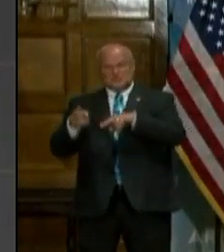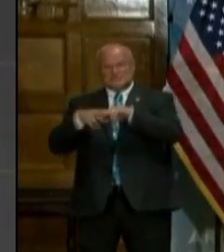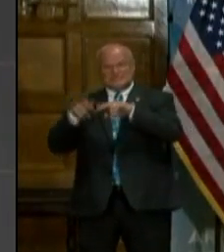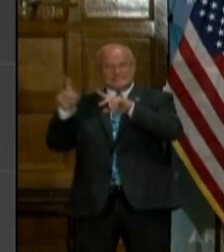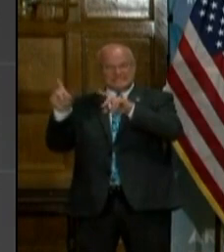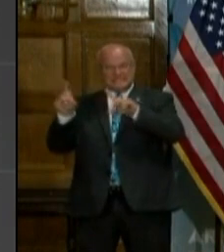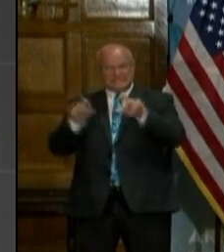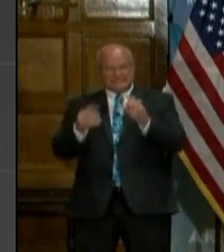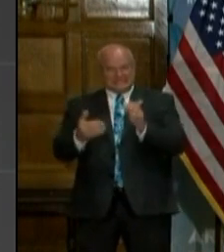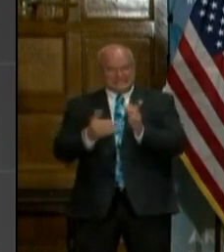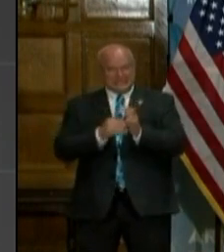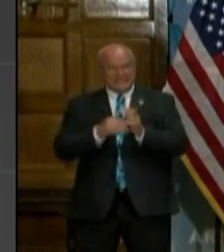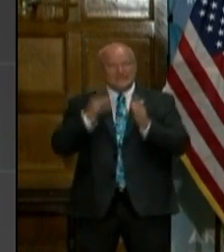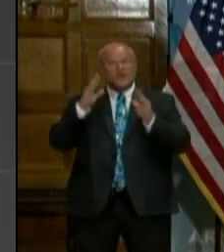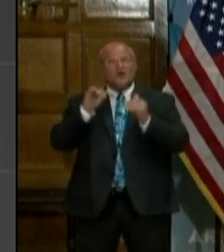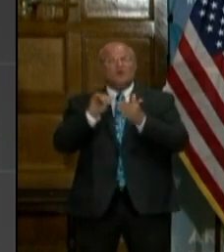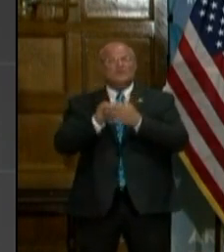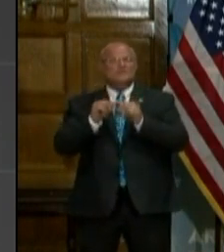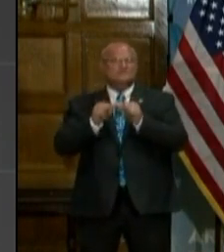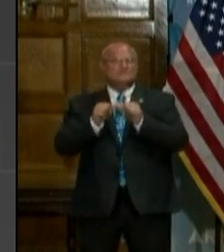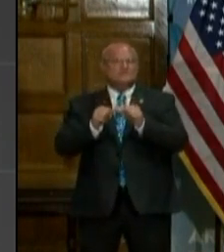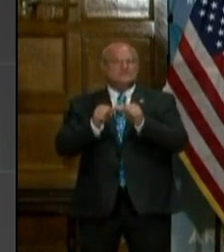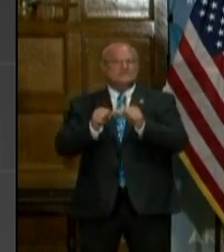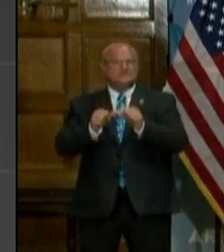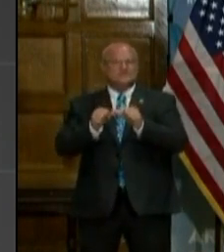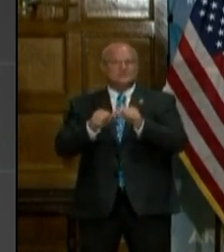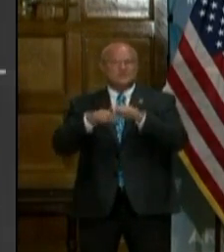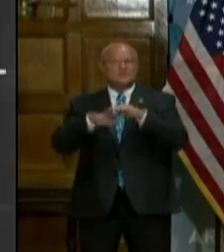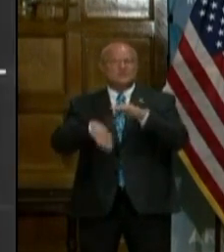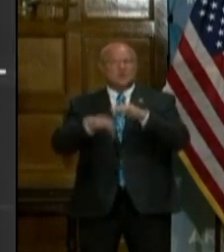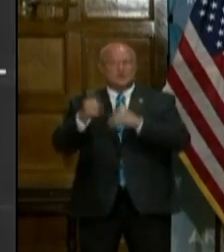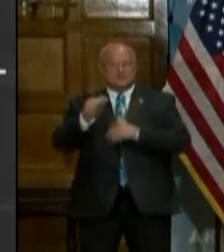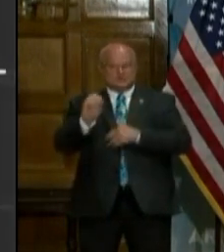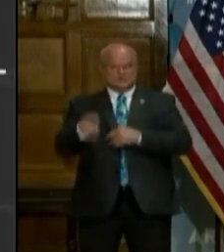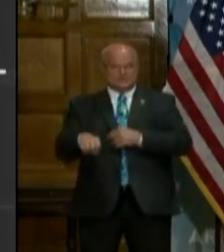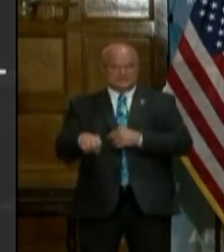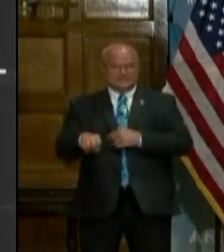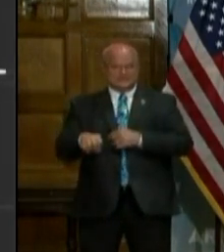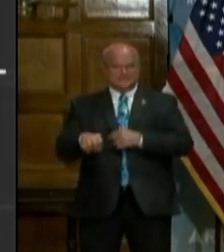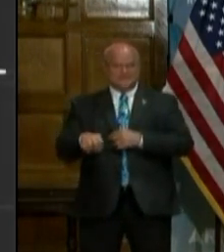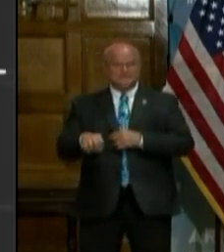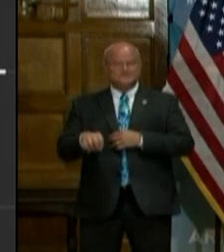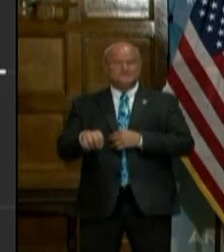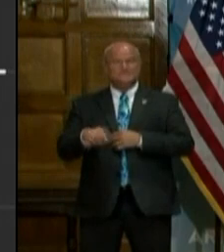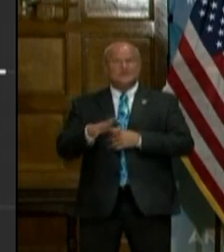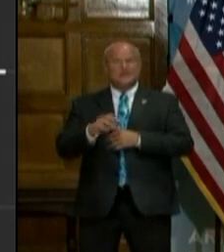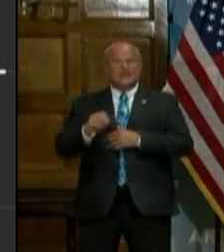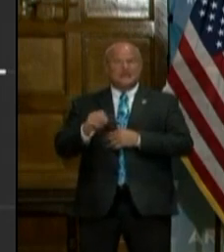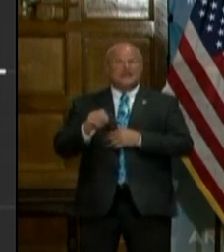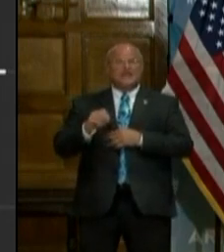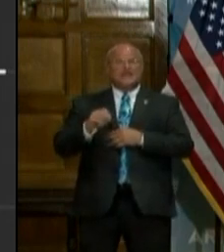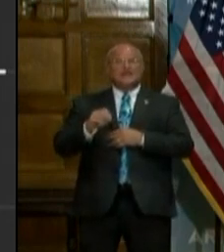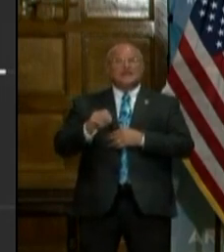of testing, and we hope that that will continue to be below 10%. And